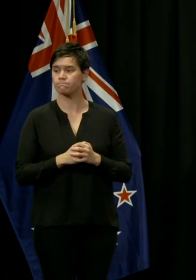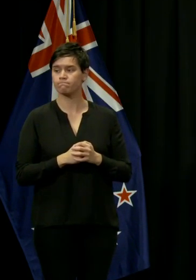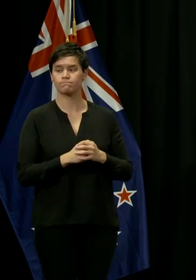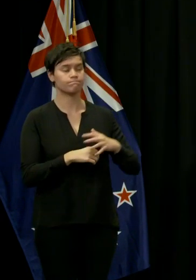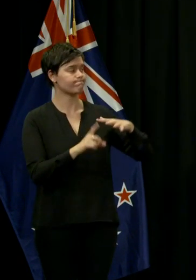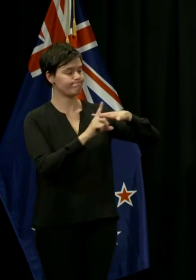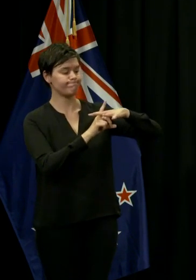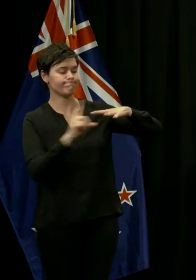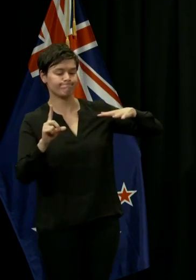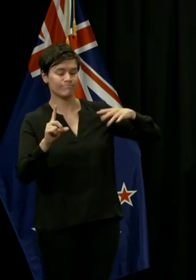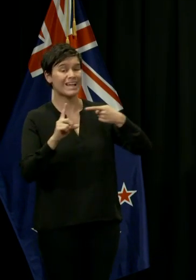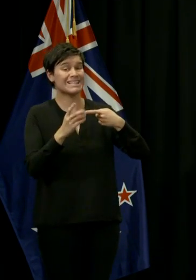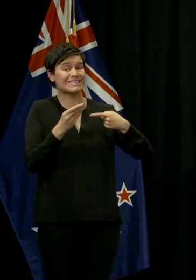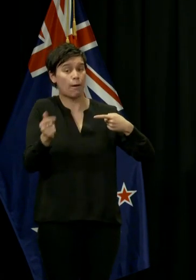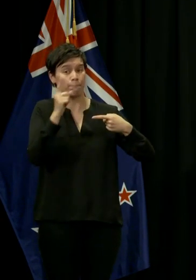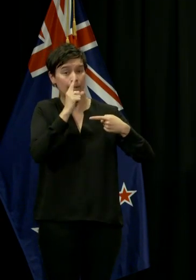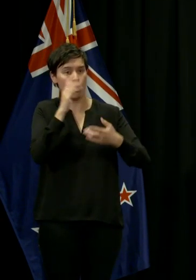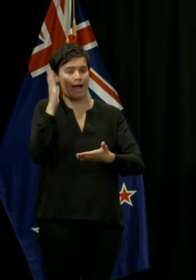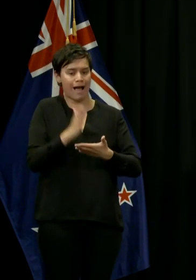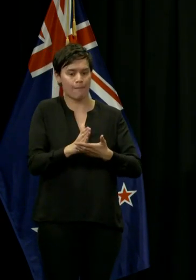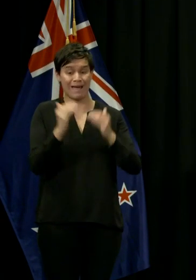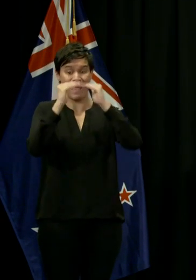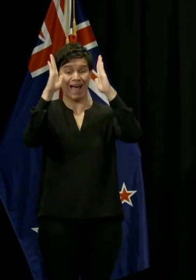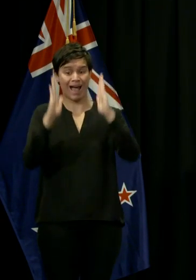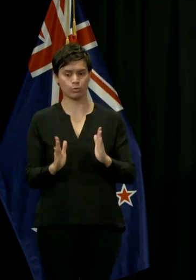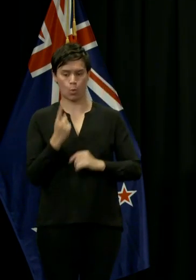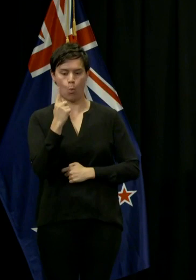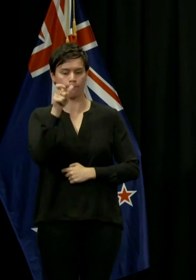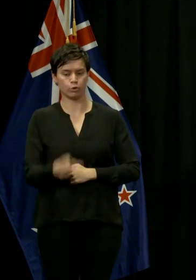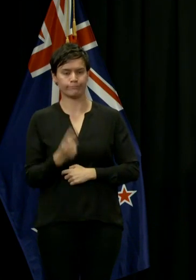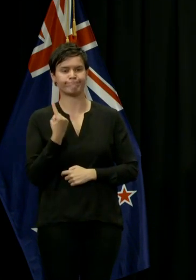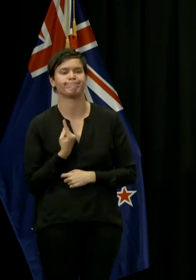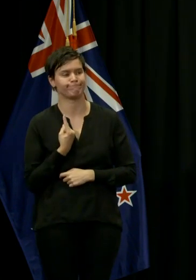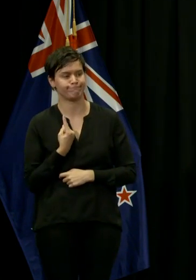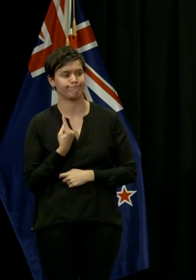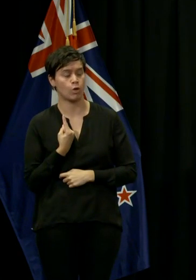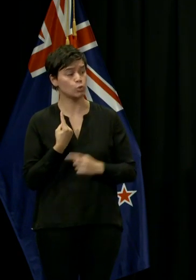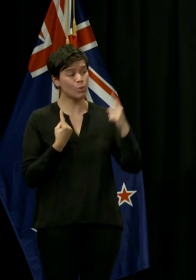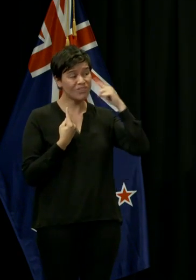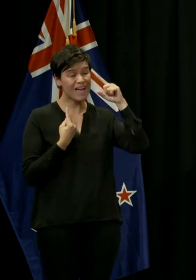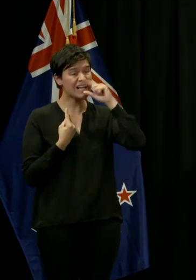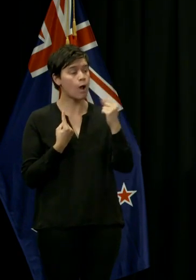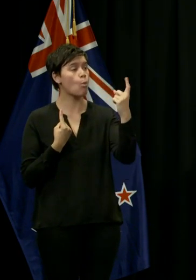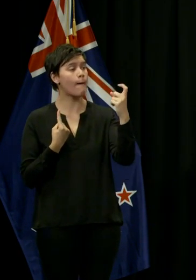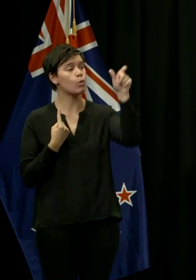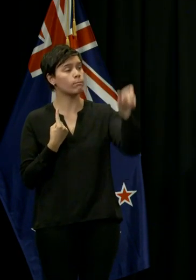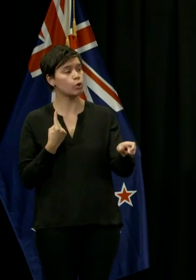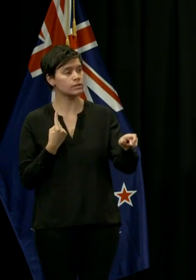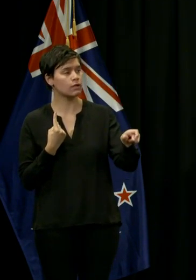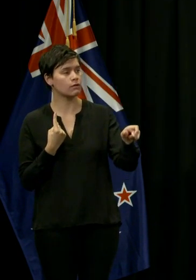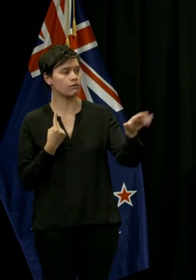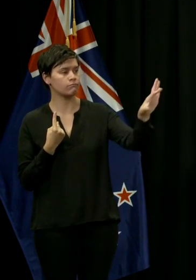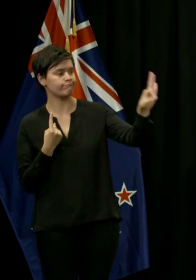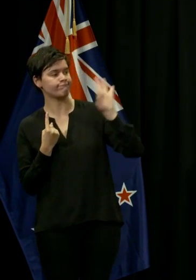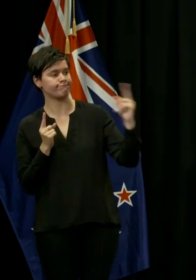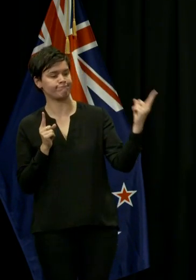are very much on their own. Is it appropriate, do you think, for those people to be able to nominate one other person who they can go for a walk with or something